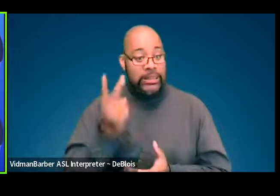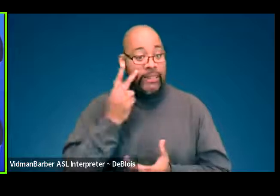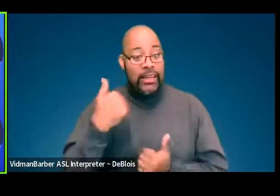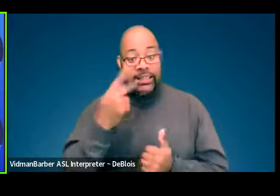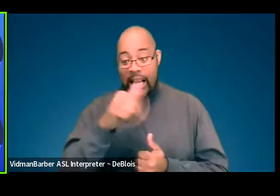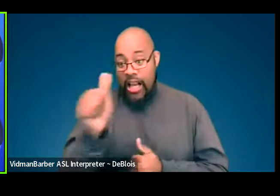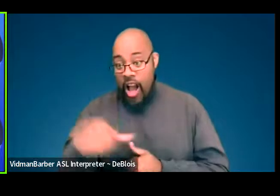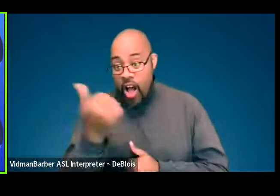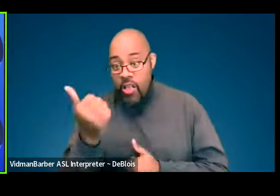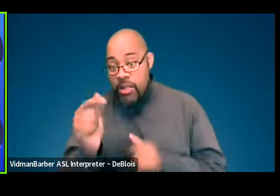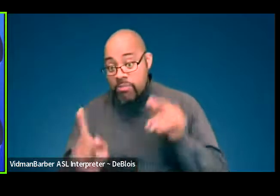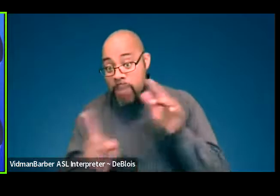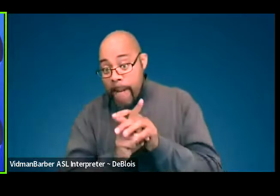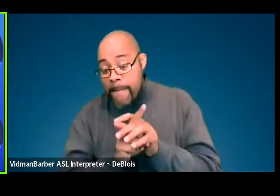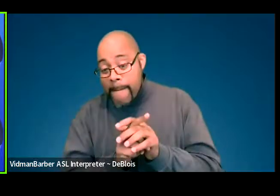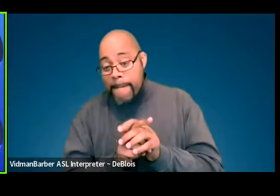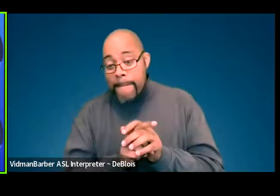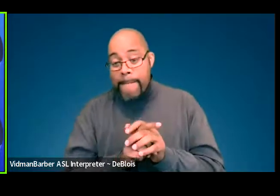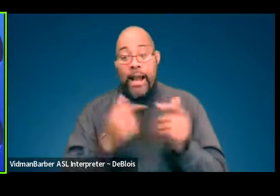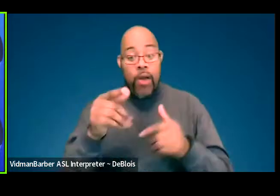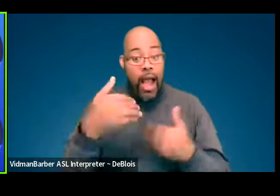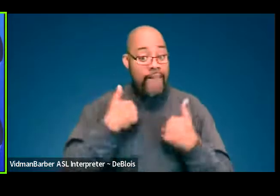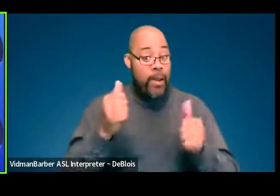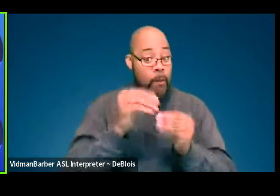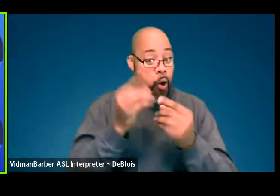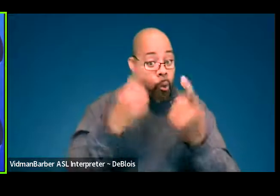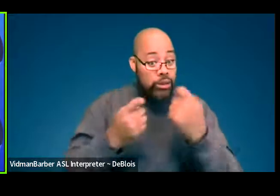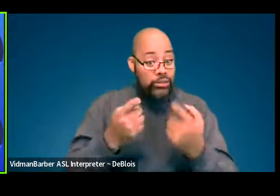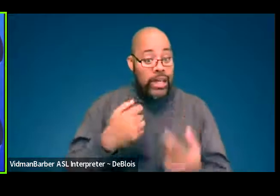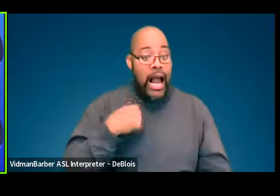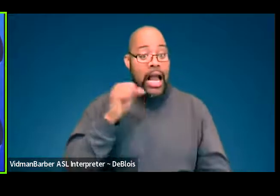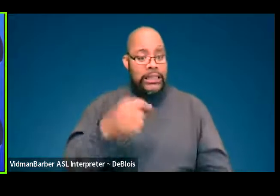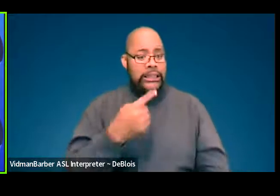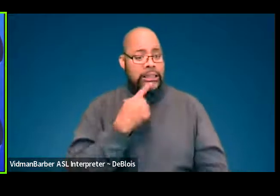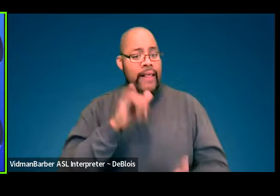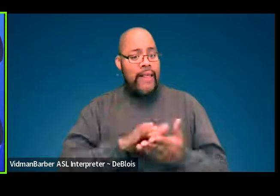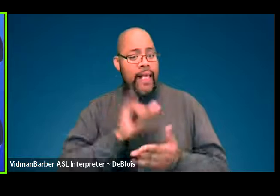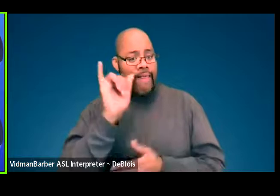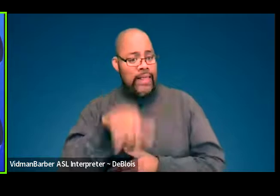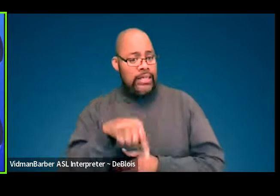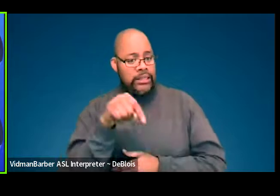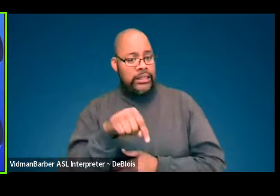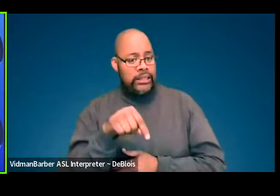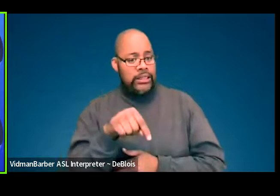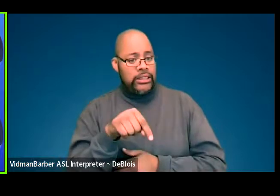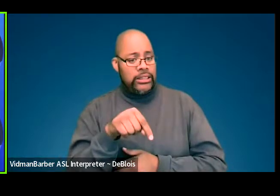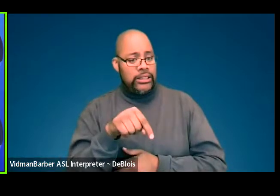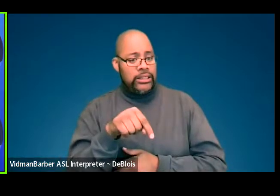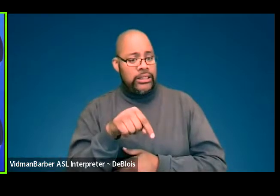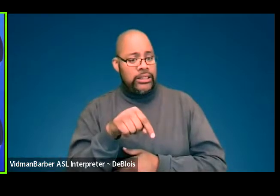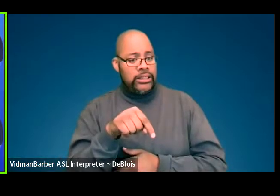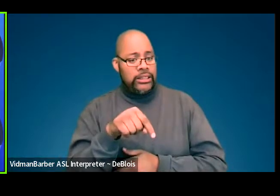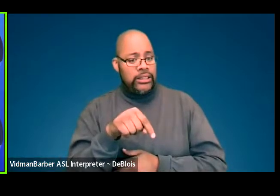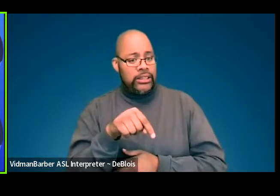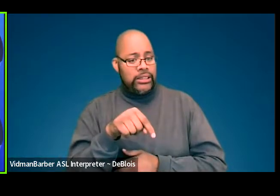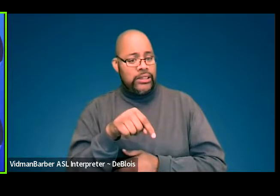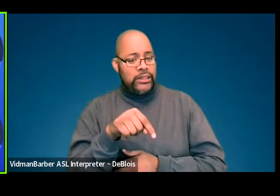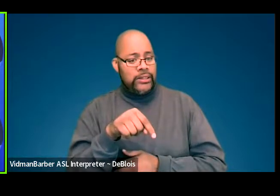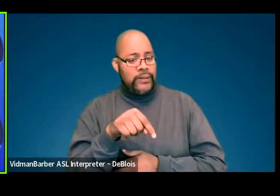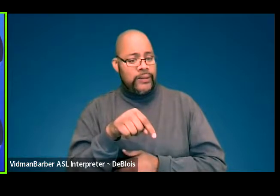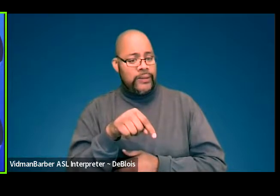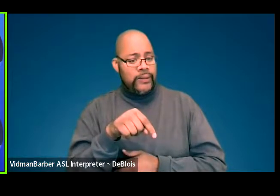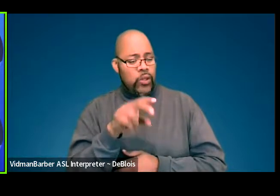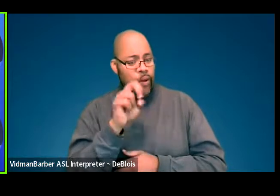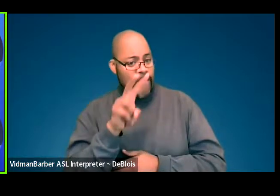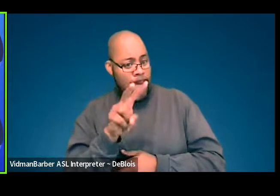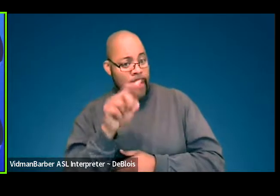see any more popping up. Again, if you have any more questions, I can say that this, what is it?